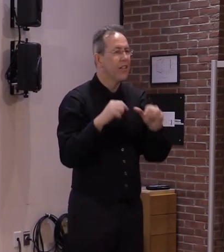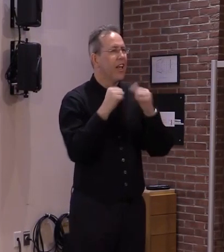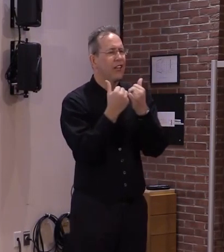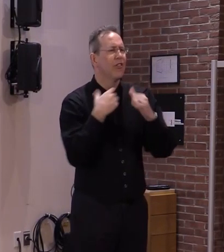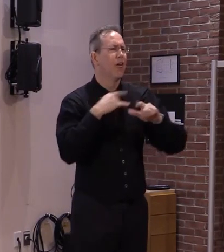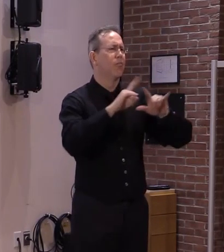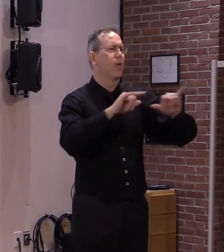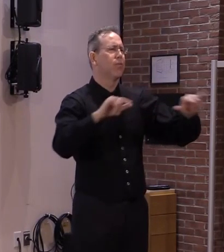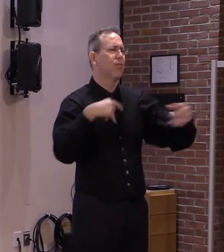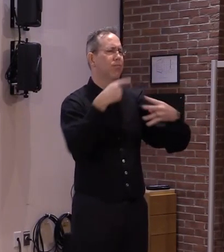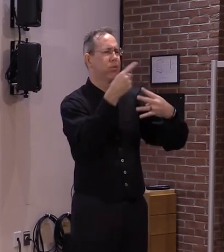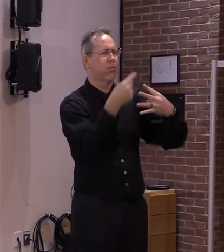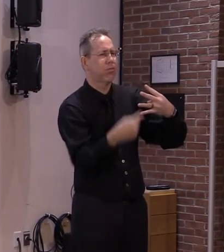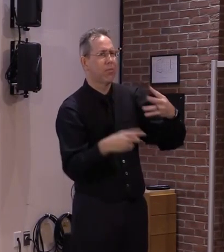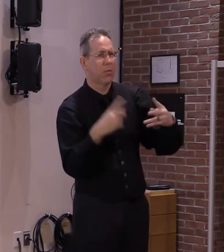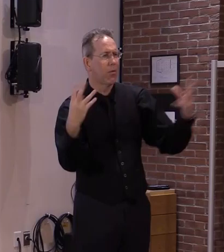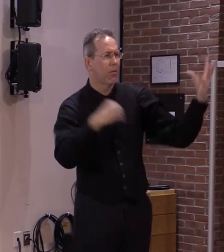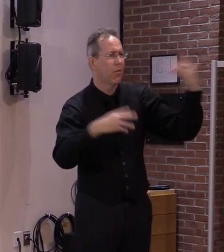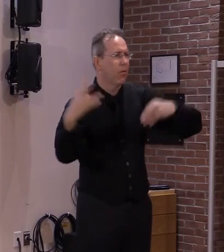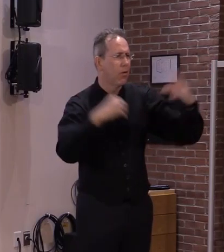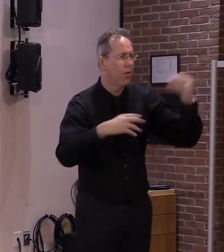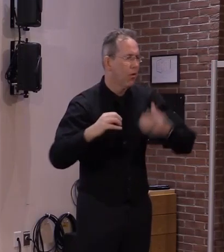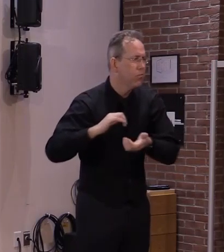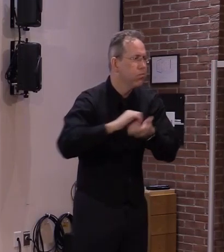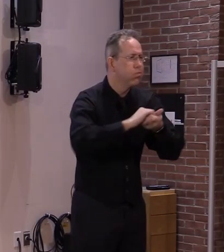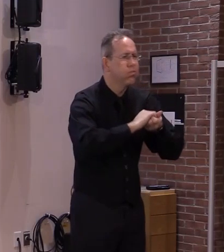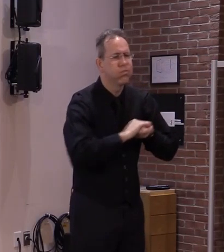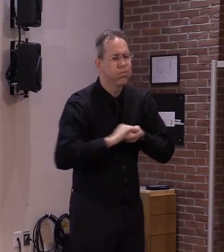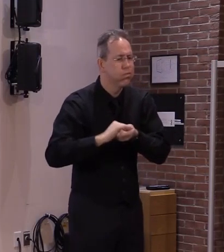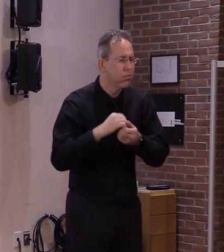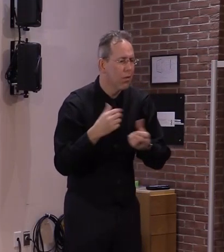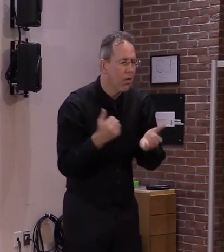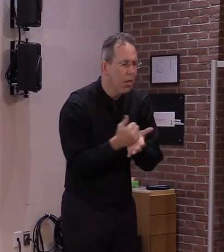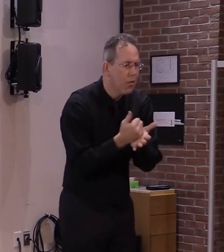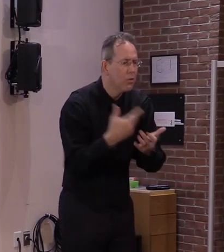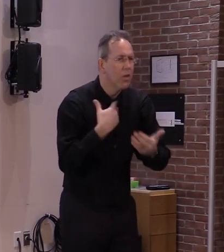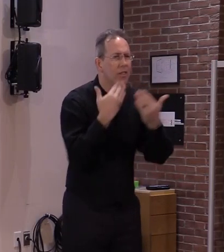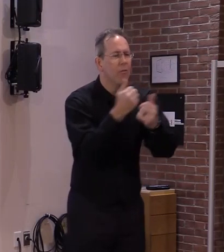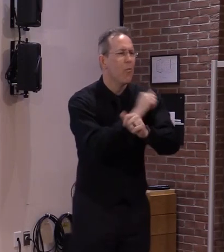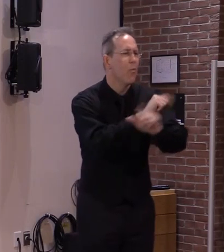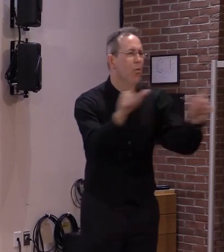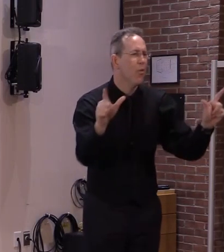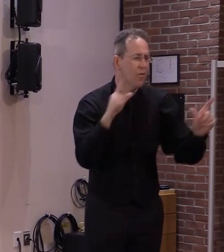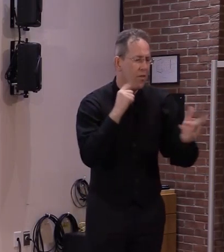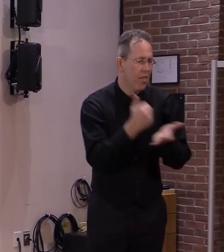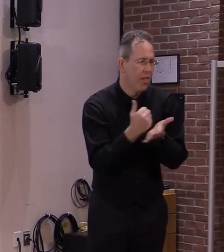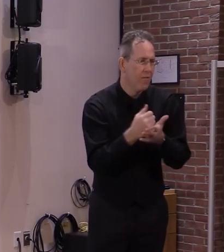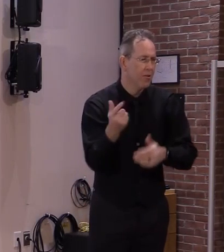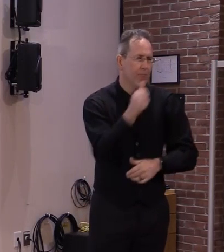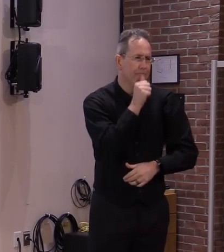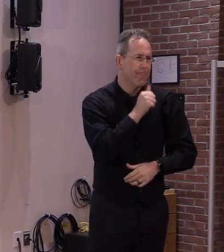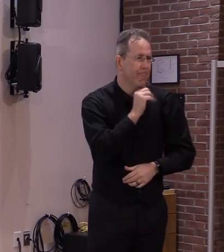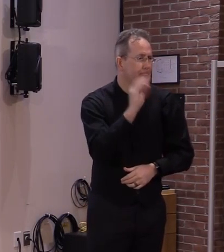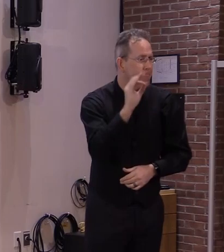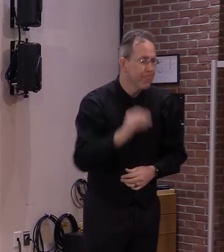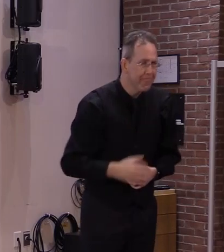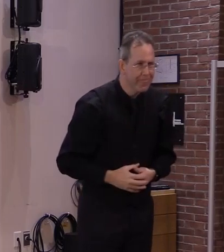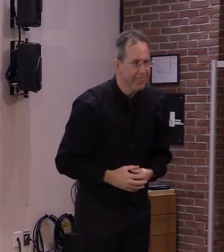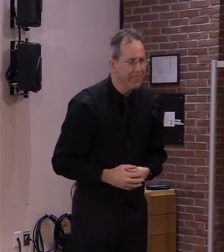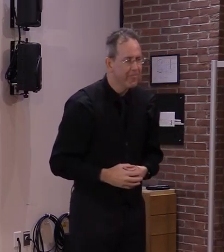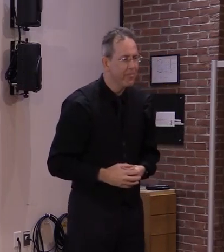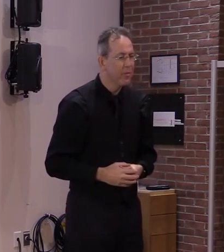say thank you all. Now, on another completely separate but important subject,